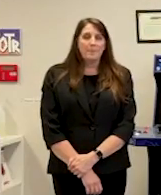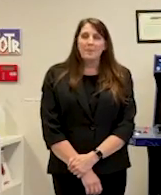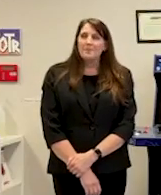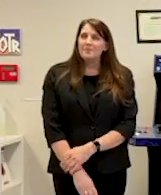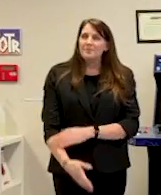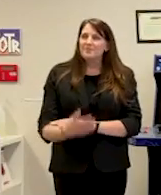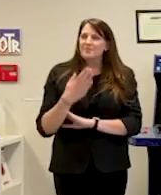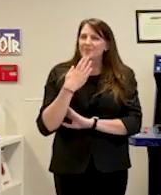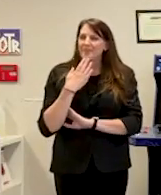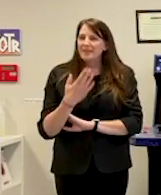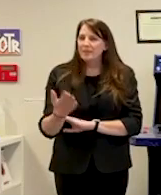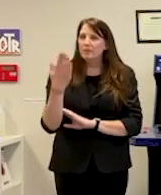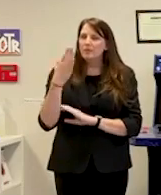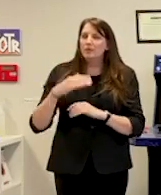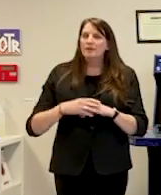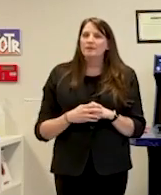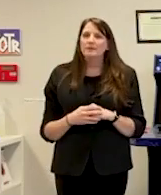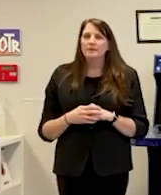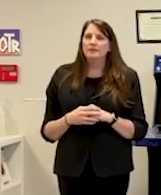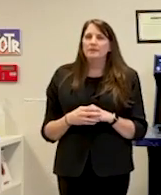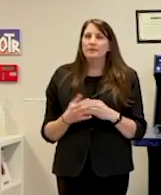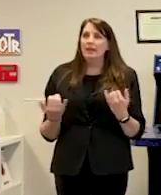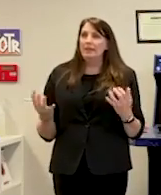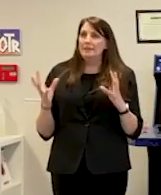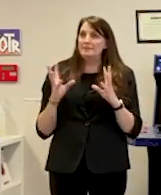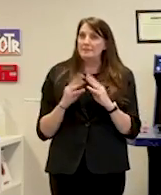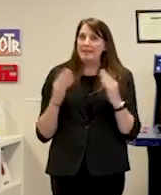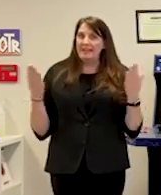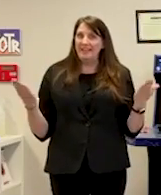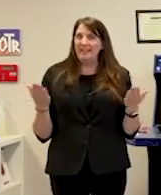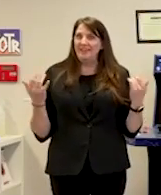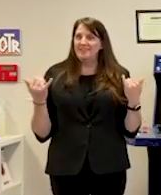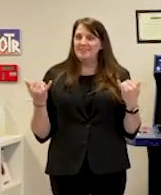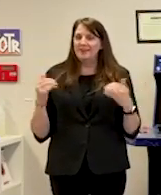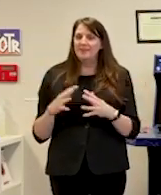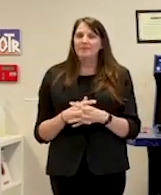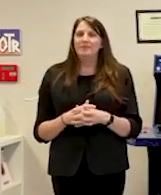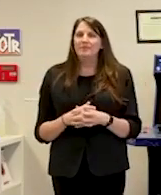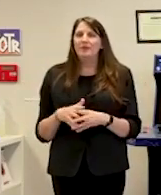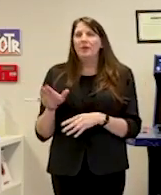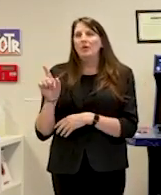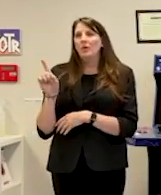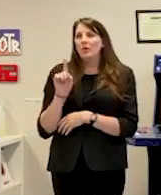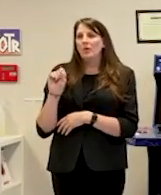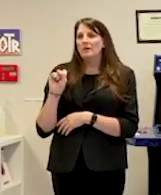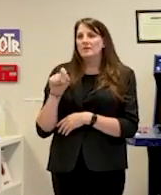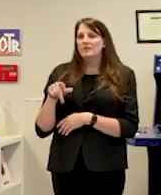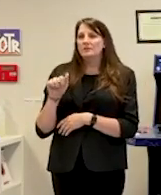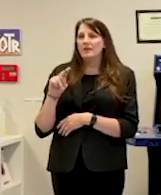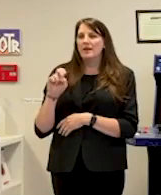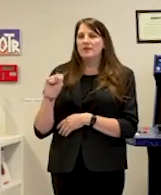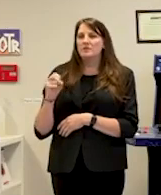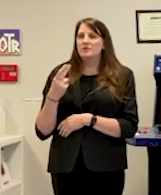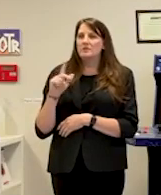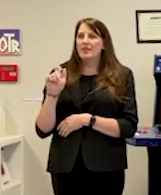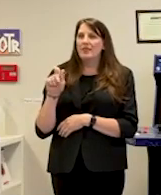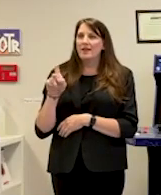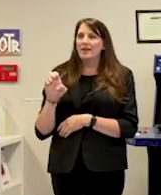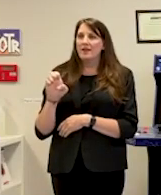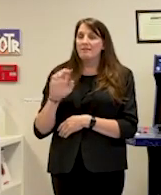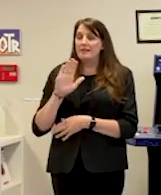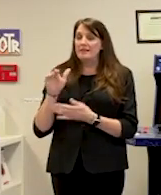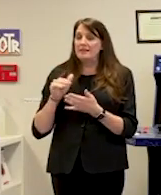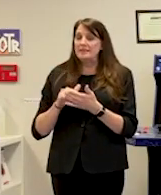Good morning. I'm holding my media briefing here today in Spanish Lake at the Center for the Youth on the Rise